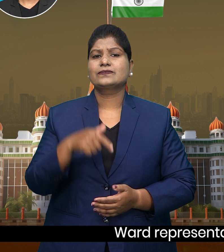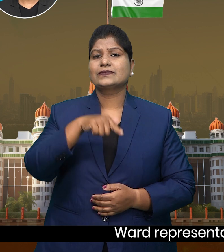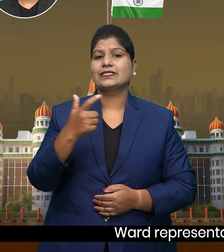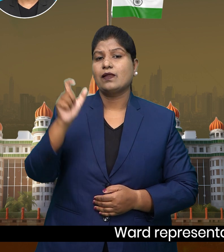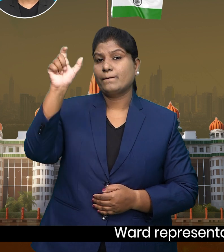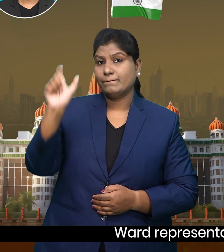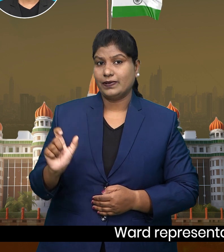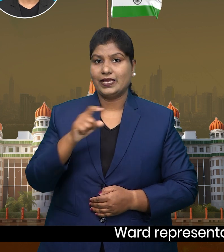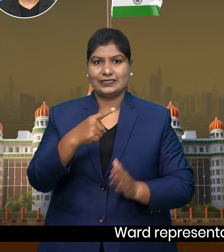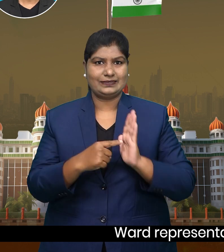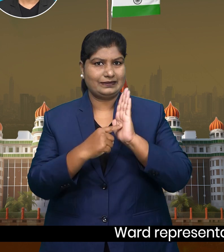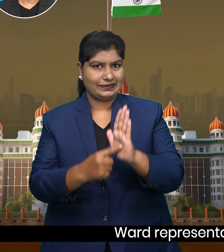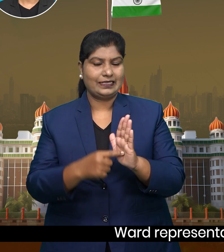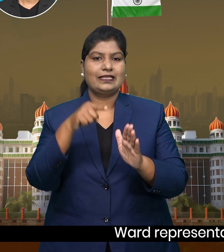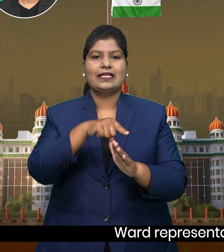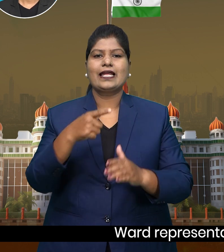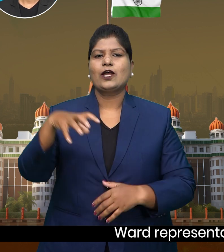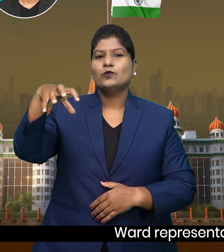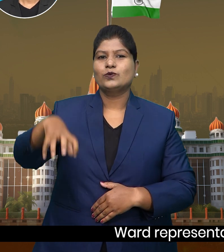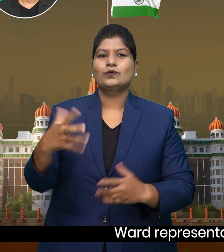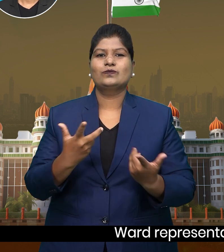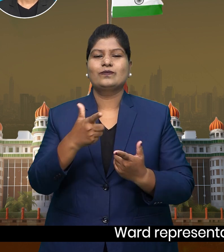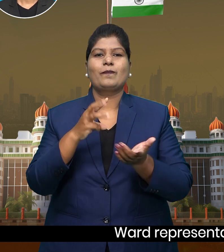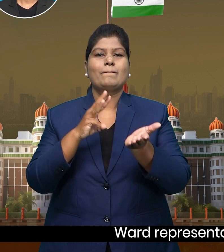Ward representative in municipal council.